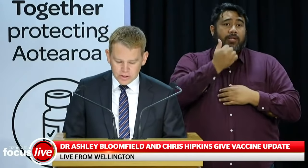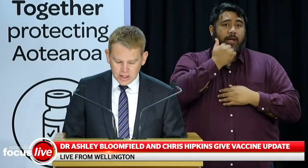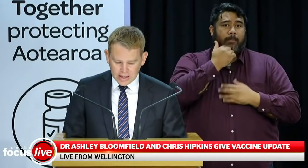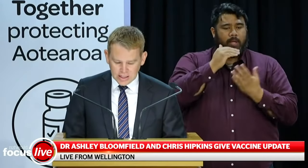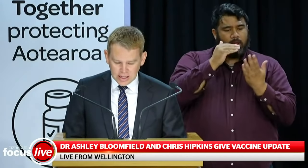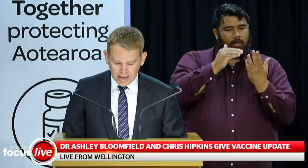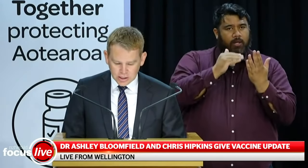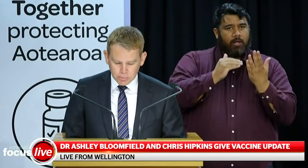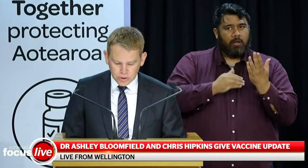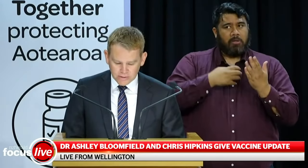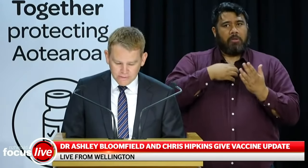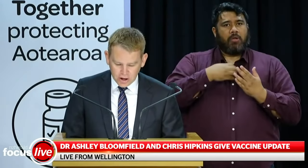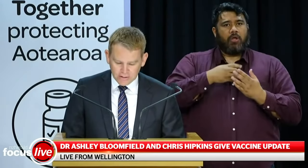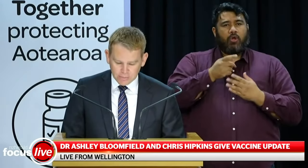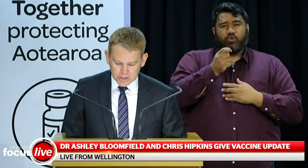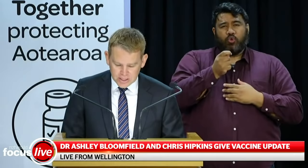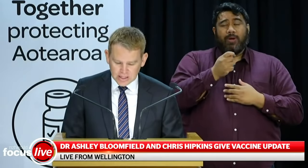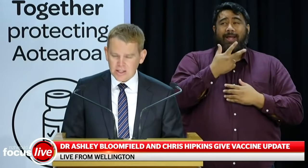that almost